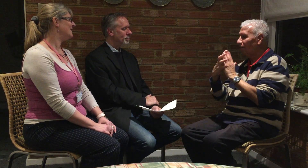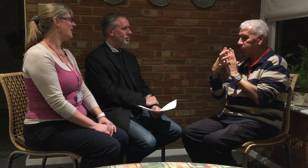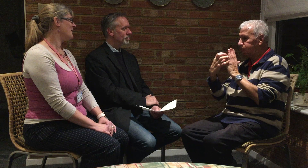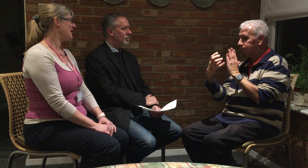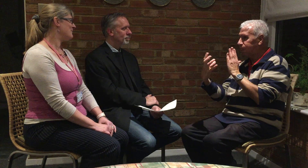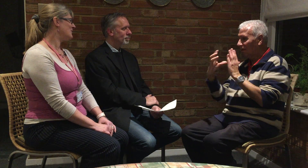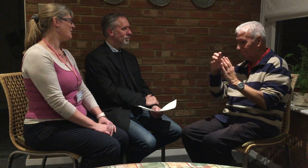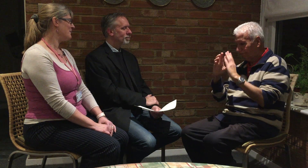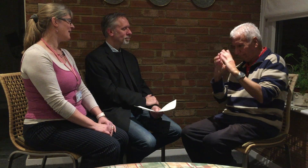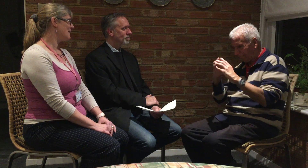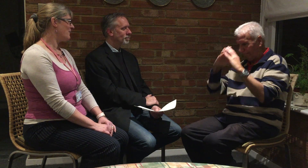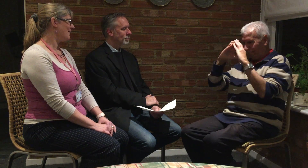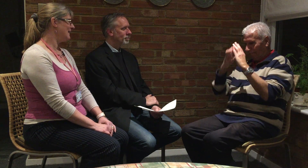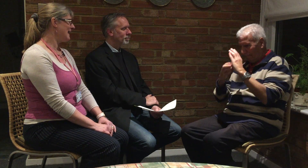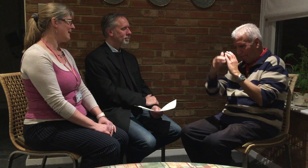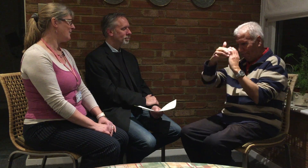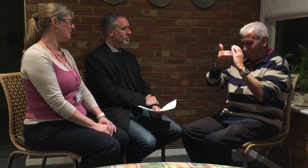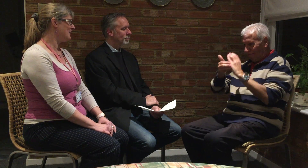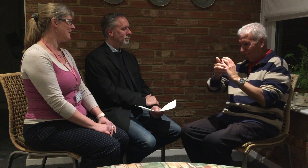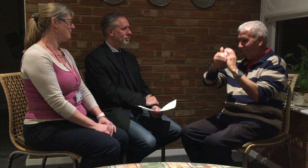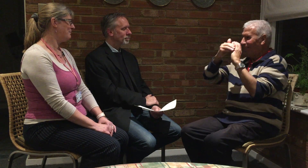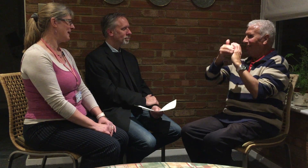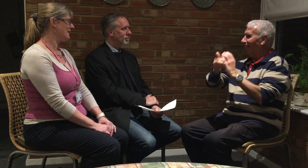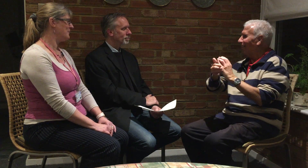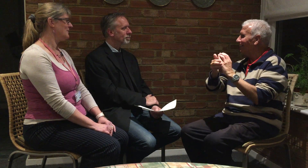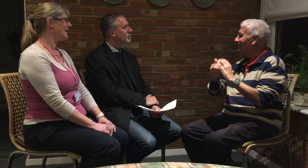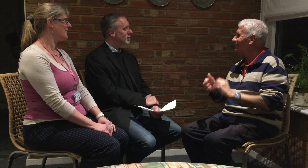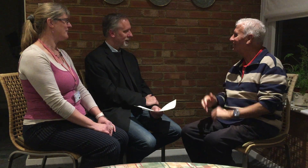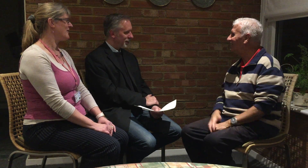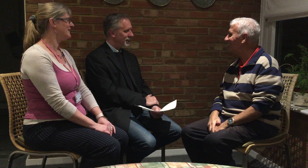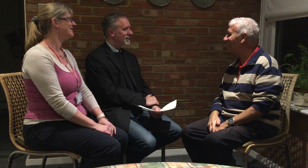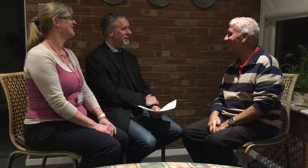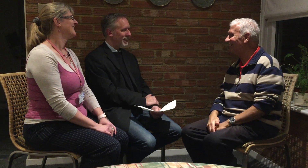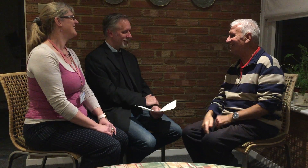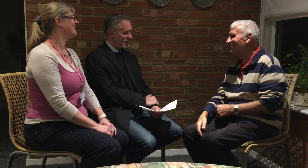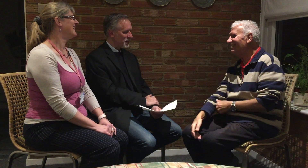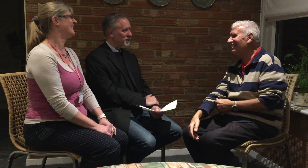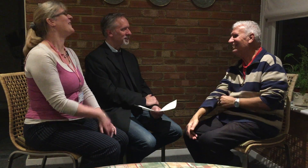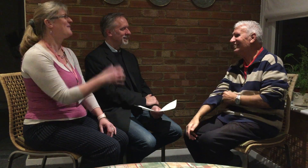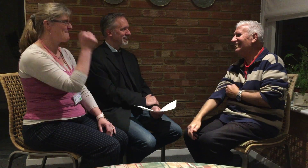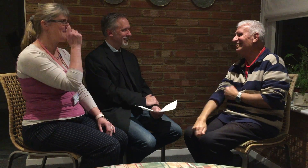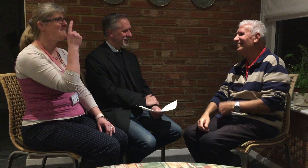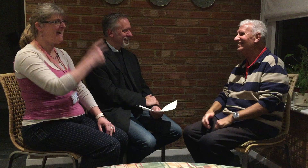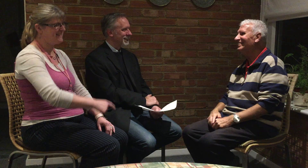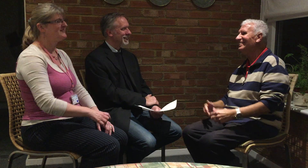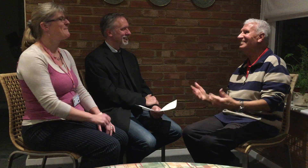you know, camera, do you remember like the brownie camera with the big bit that pulled out of the front? Yes, I do.